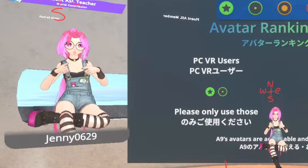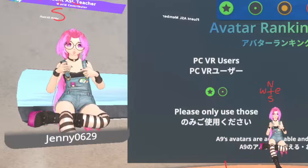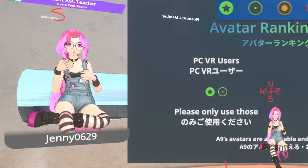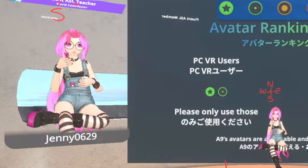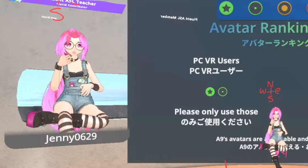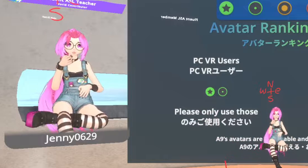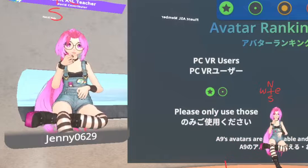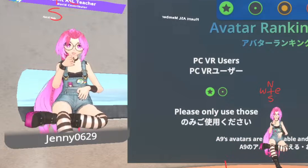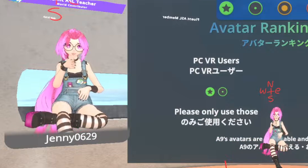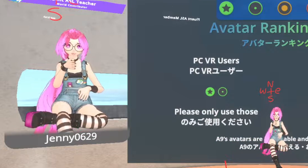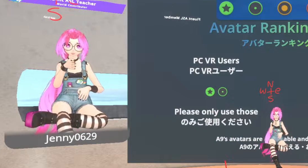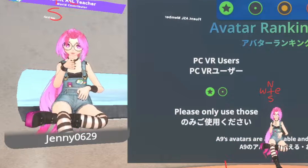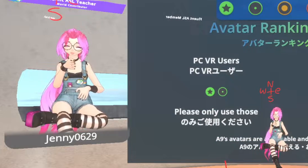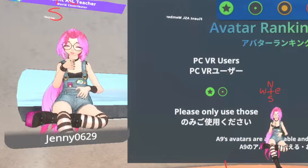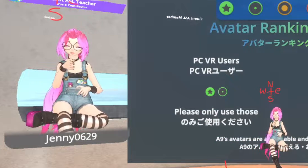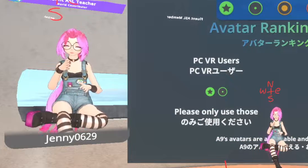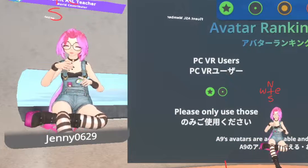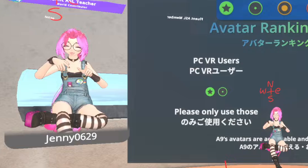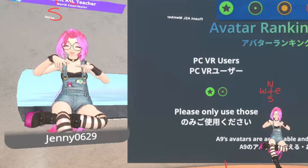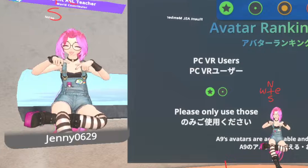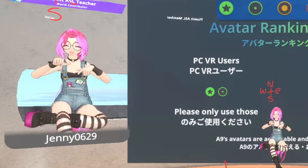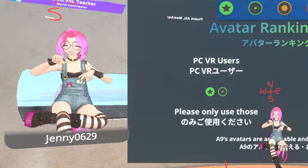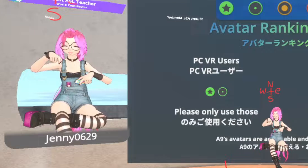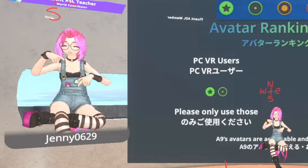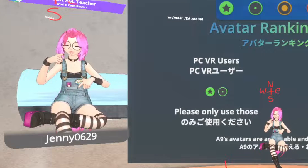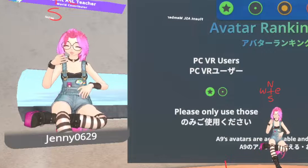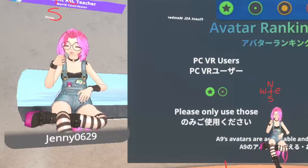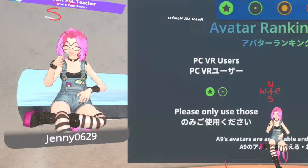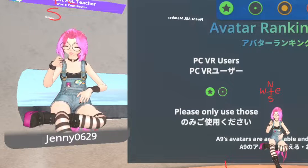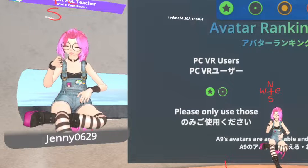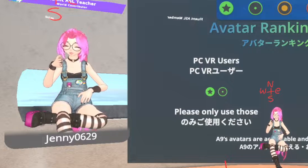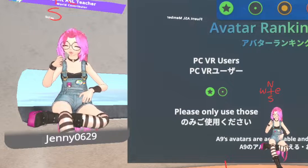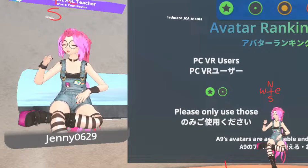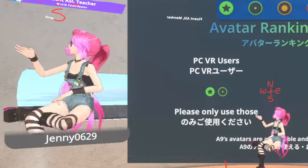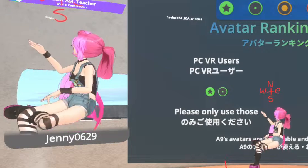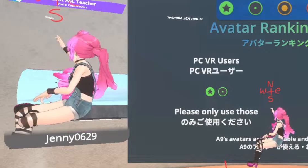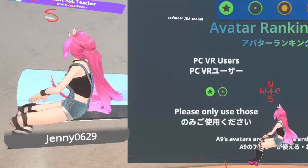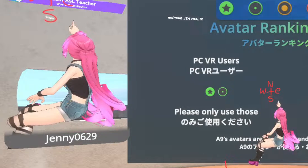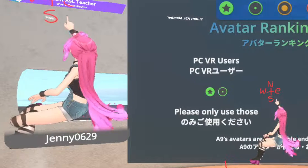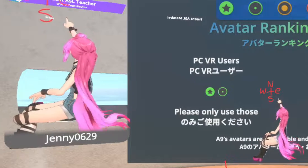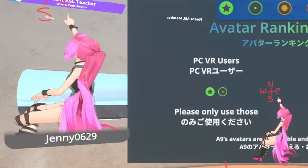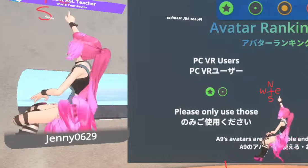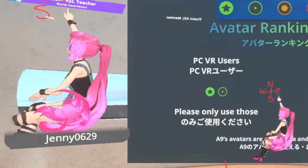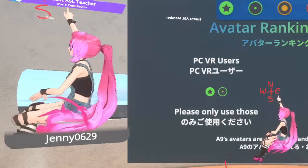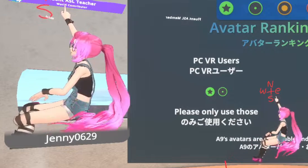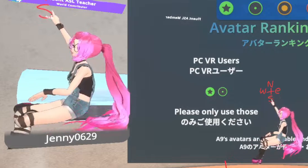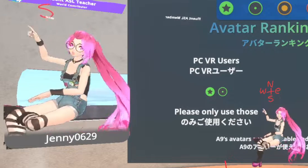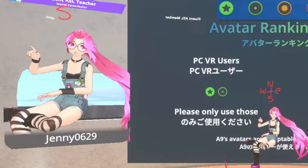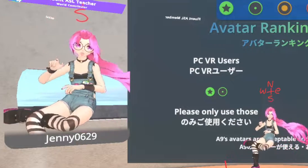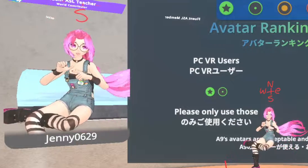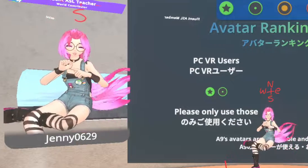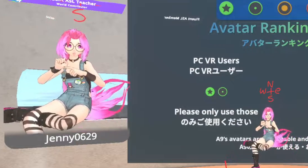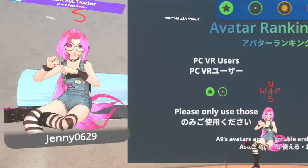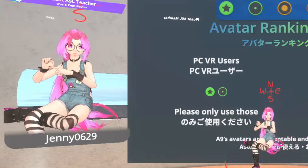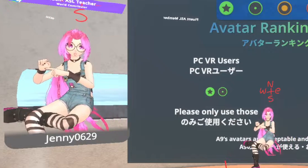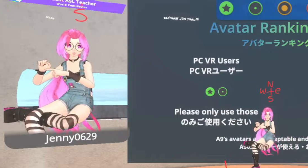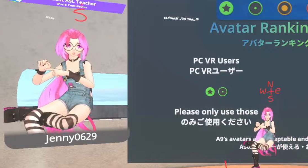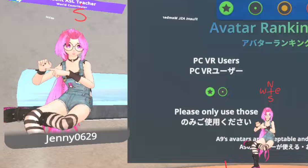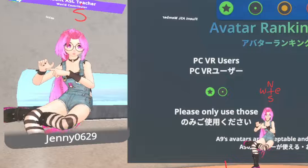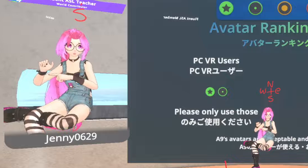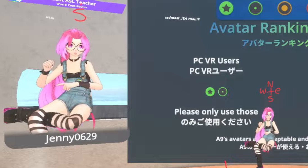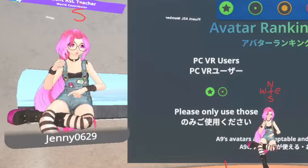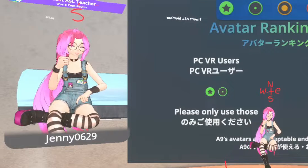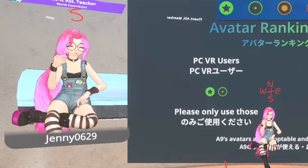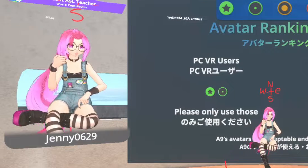when you are facing a map, when you're looking at a map, east is on the right.